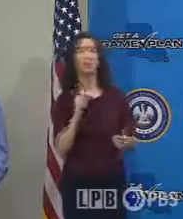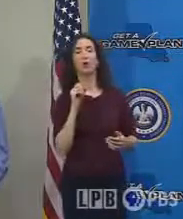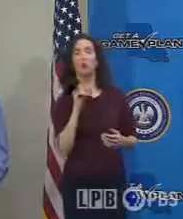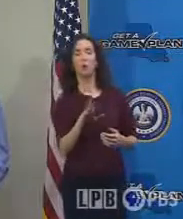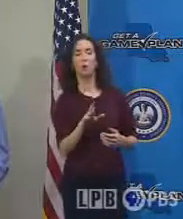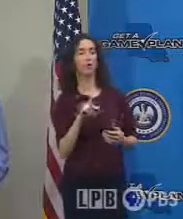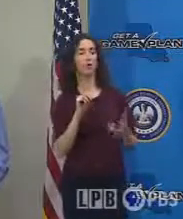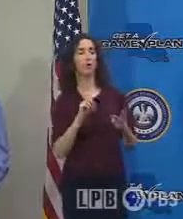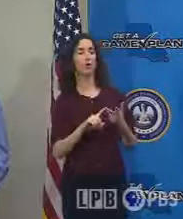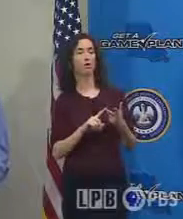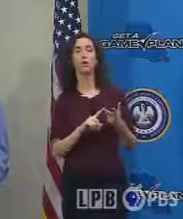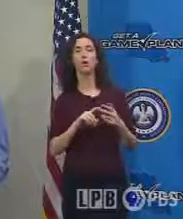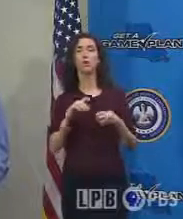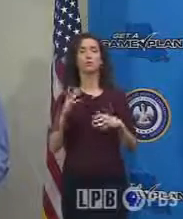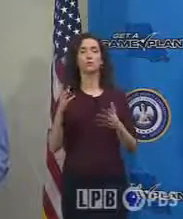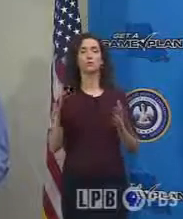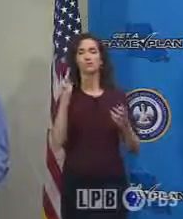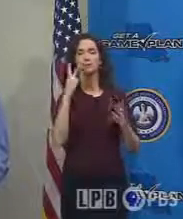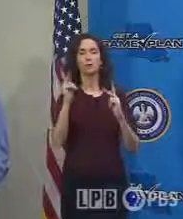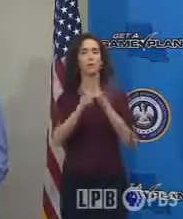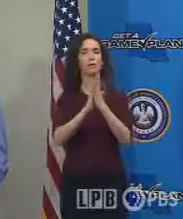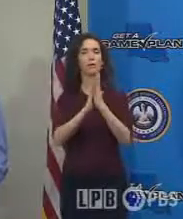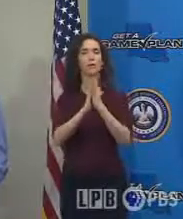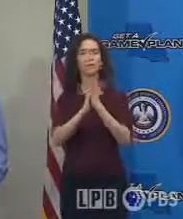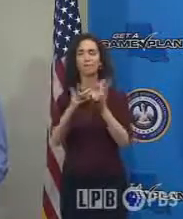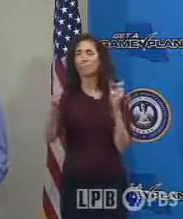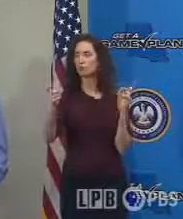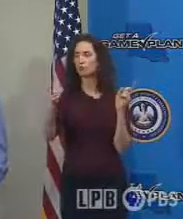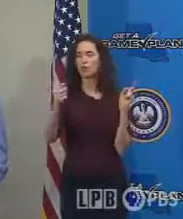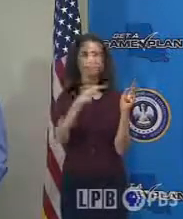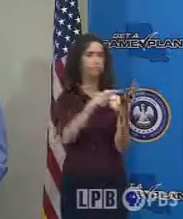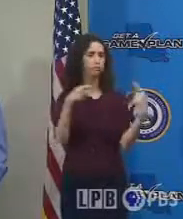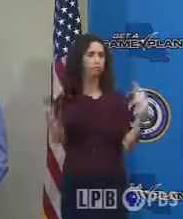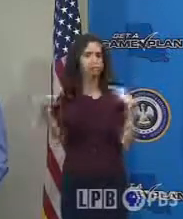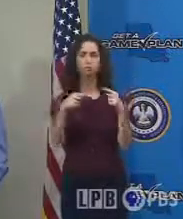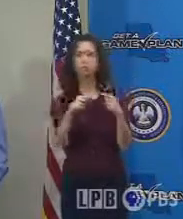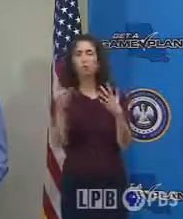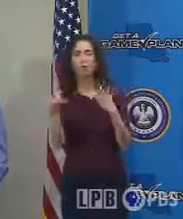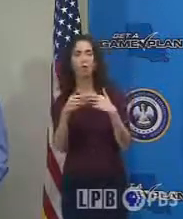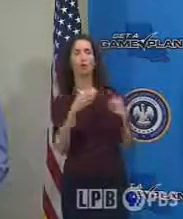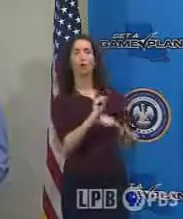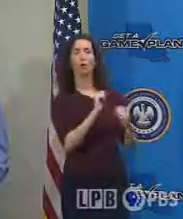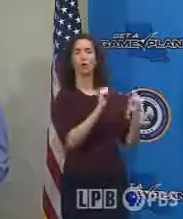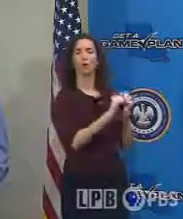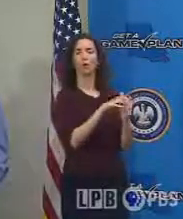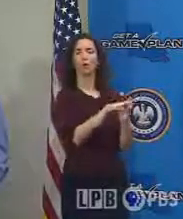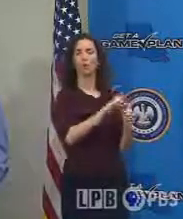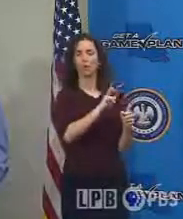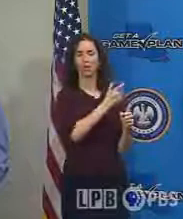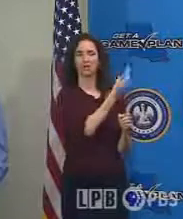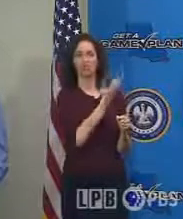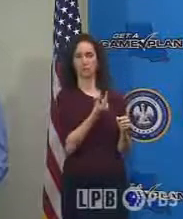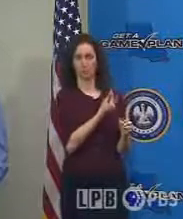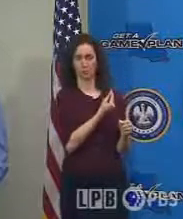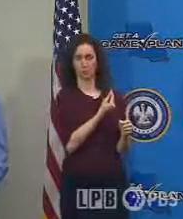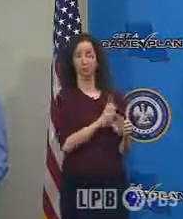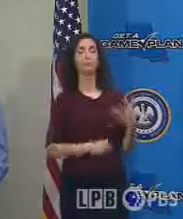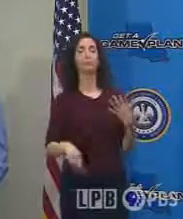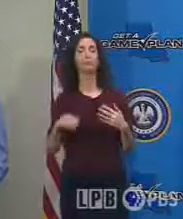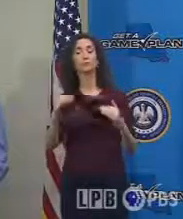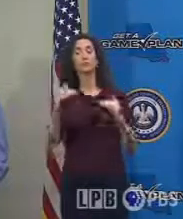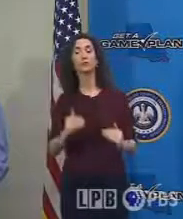patrols, work at traffic control points, or if it's any other sort of security. Governmental support, we